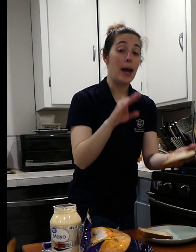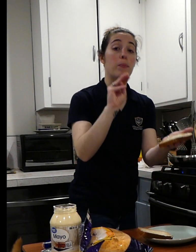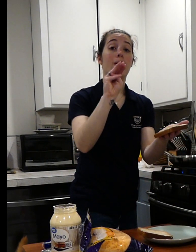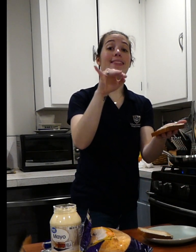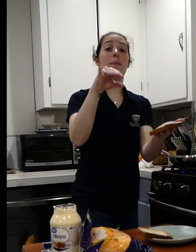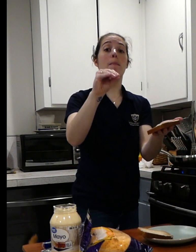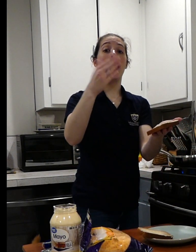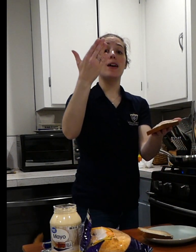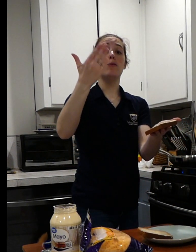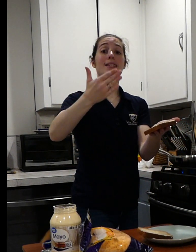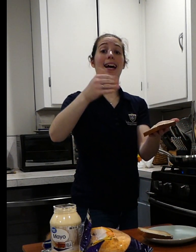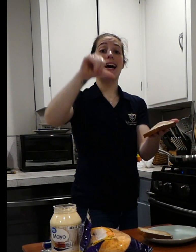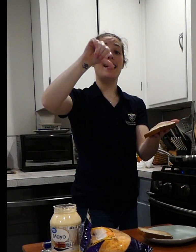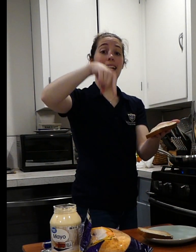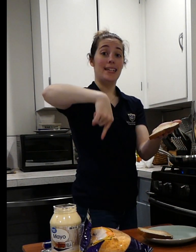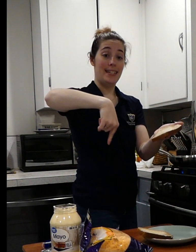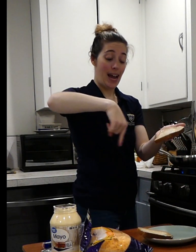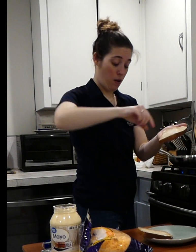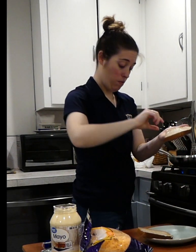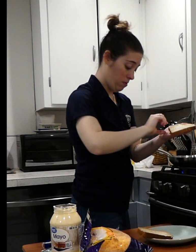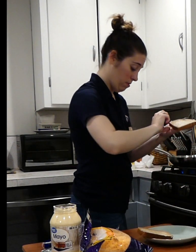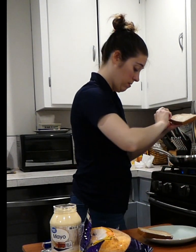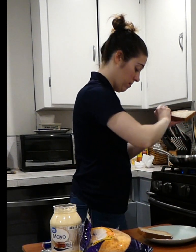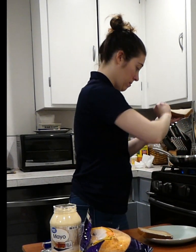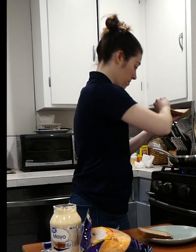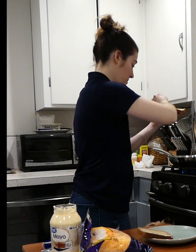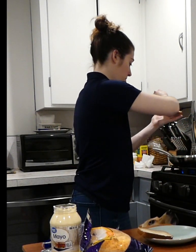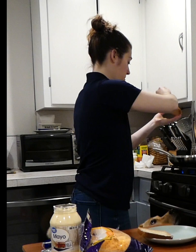and put the mayo side down.